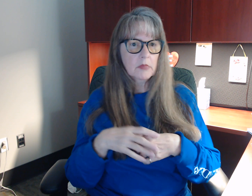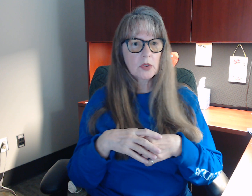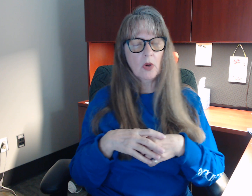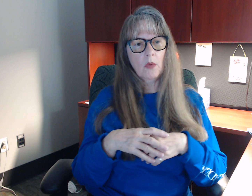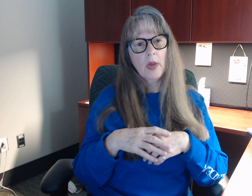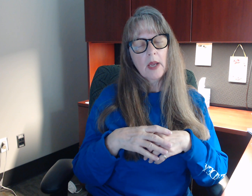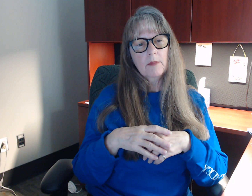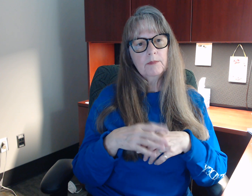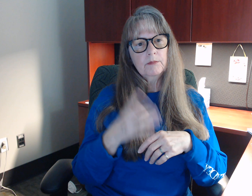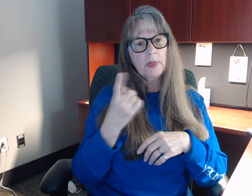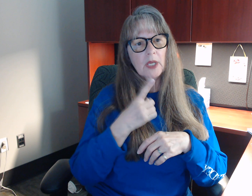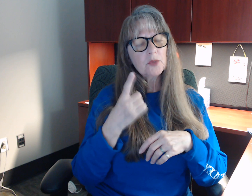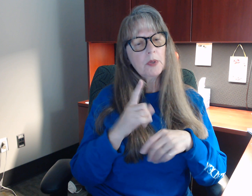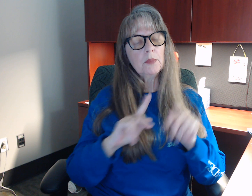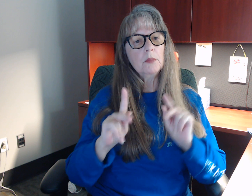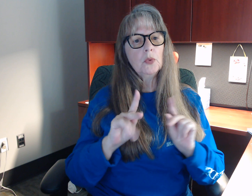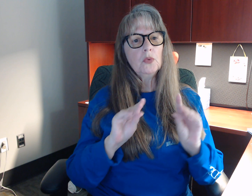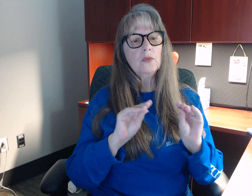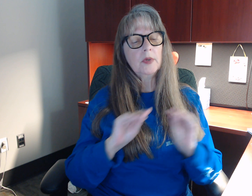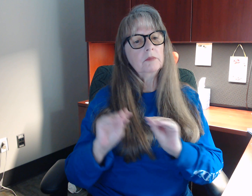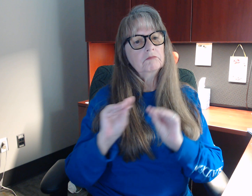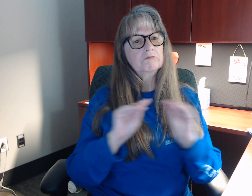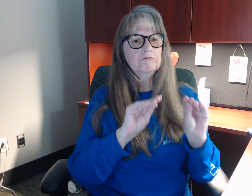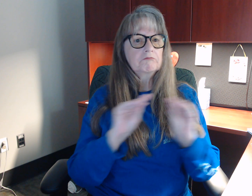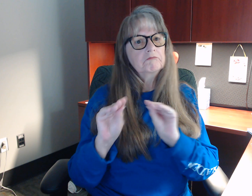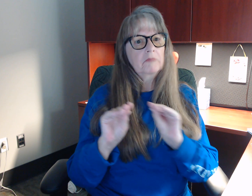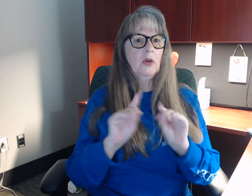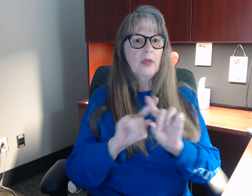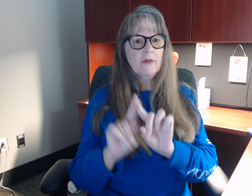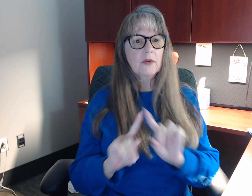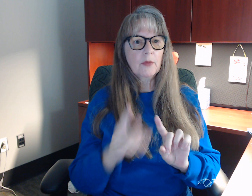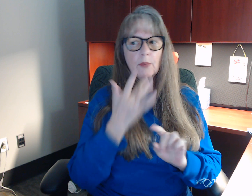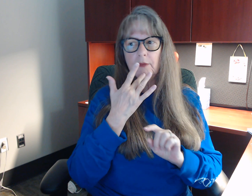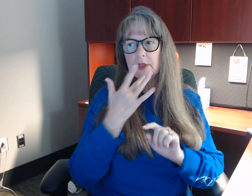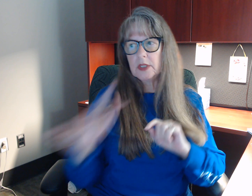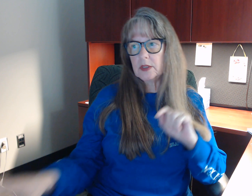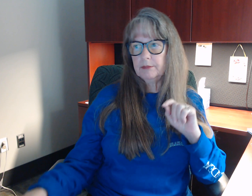So because people move and they have different preferences.